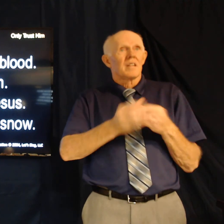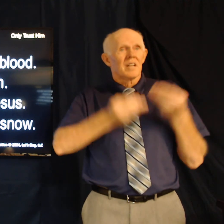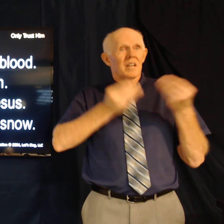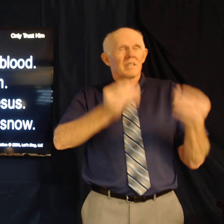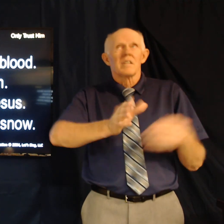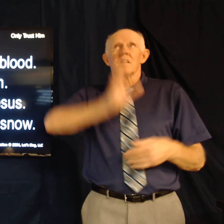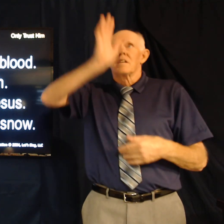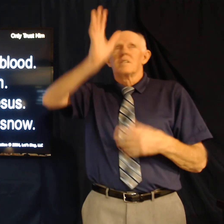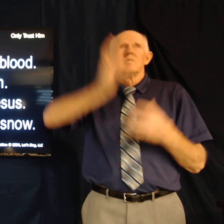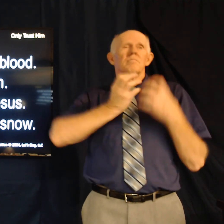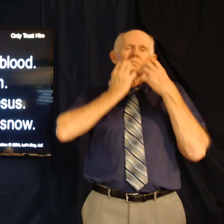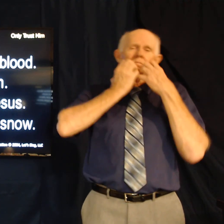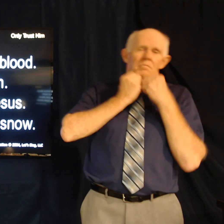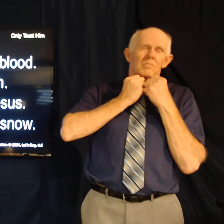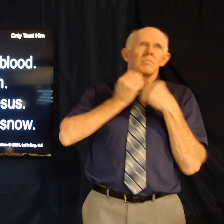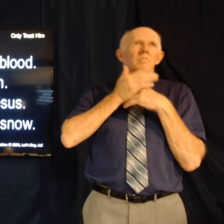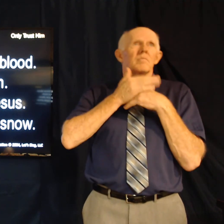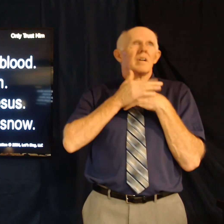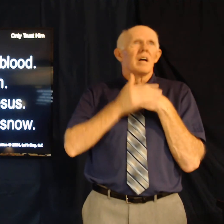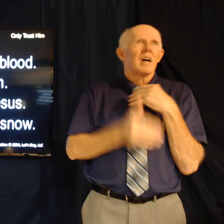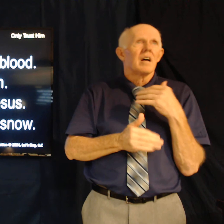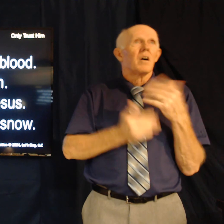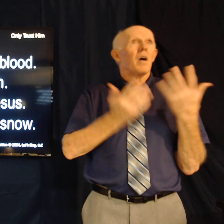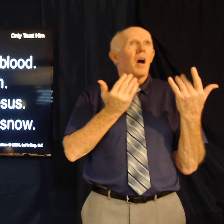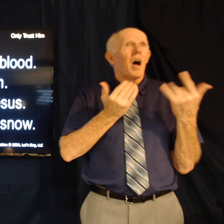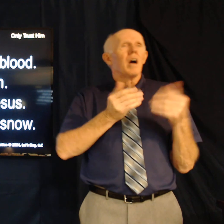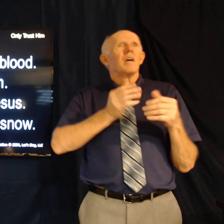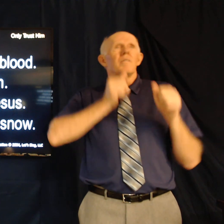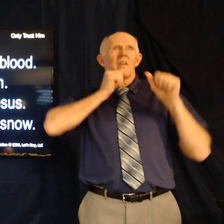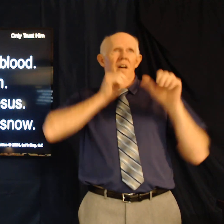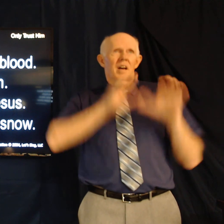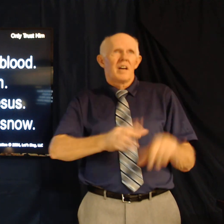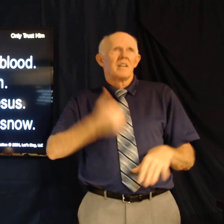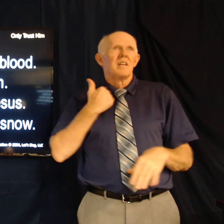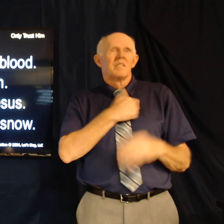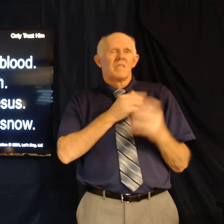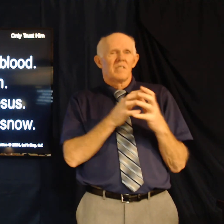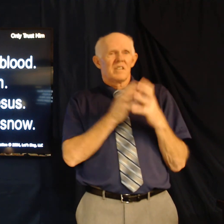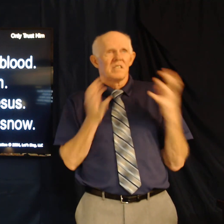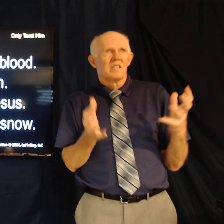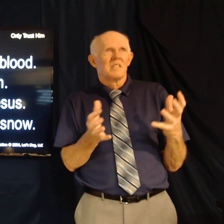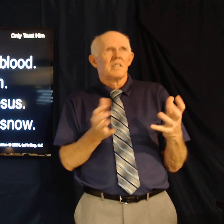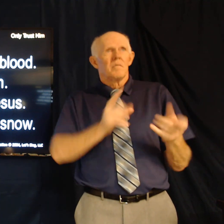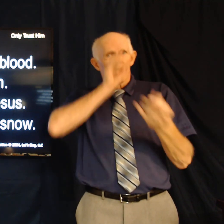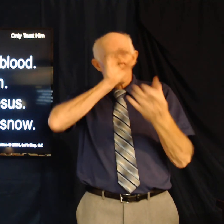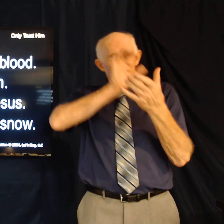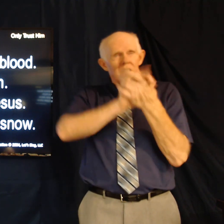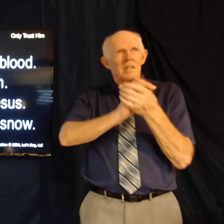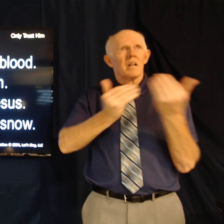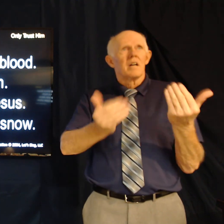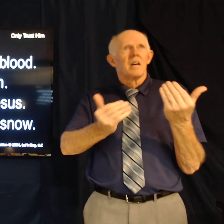Jesus gives His precious blood. Why? Bless us much. Believe